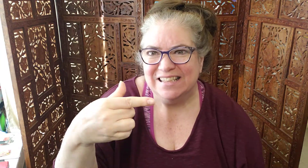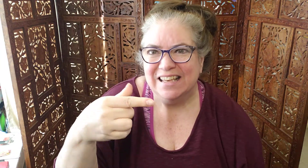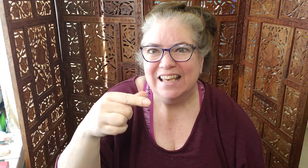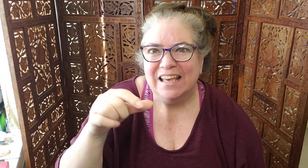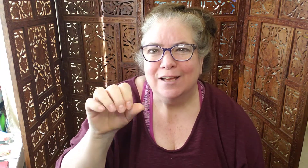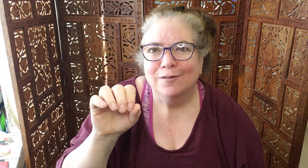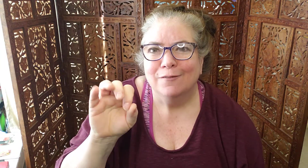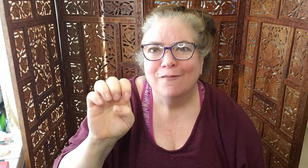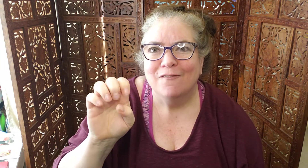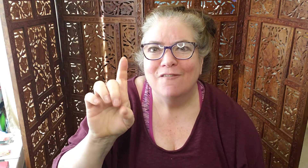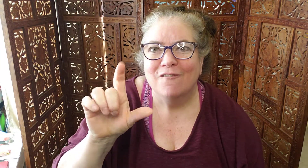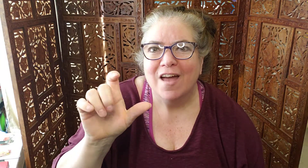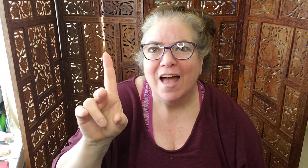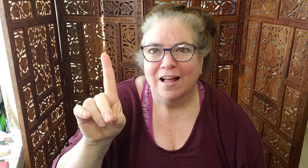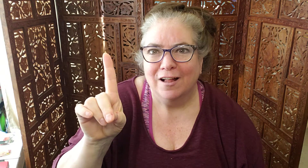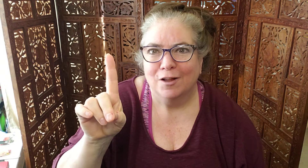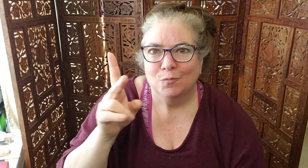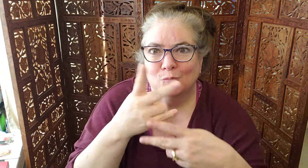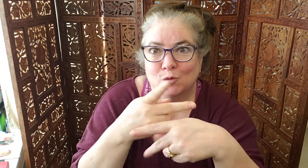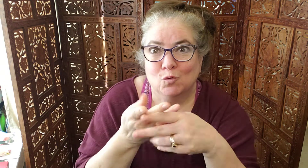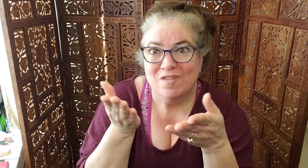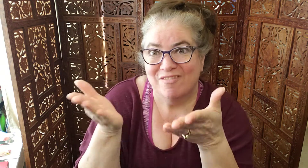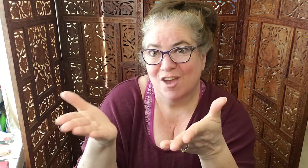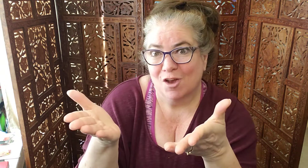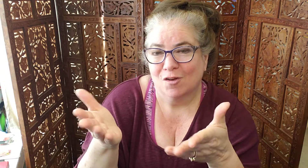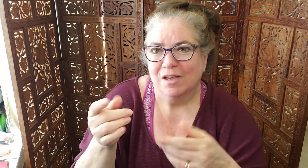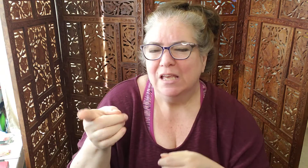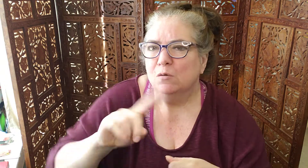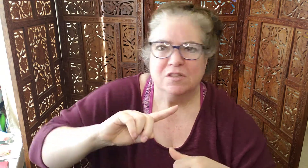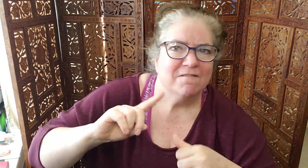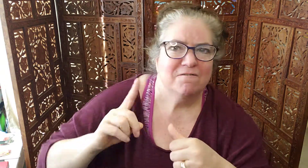Ziegfeld was the first great impresario.